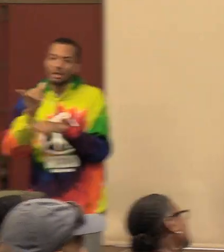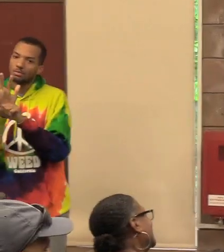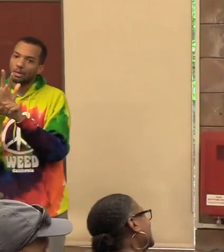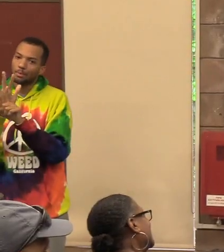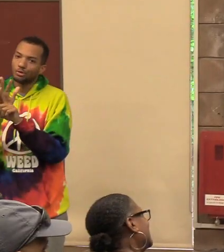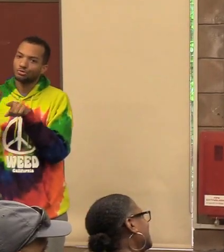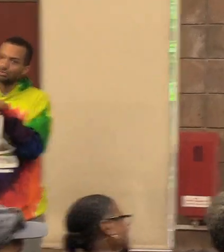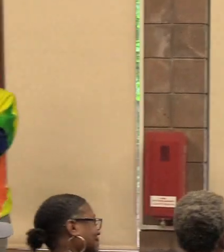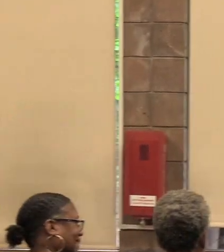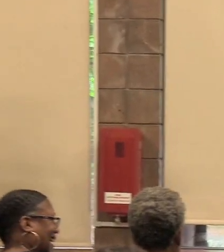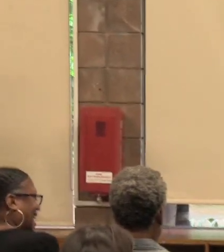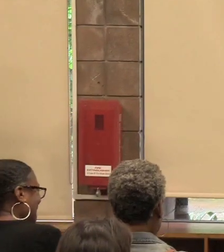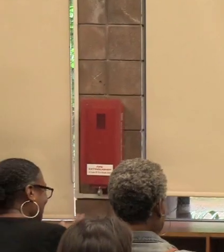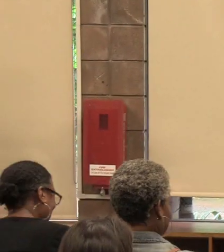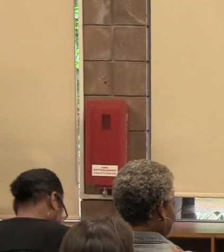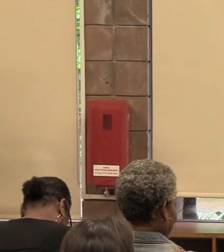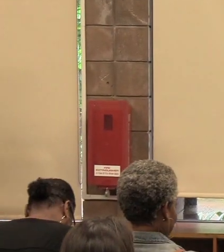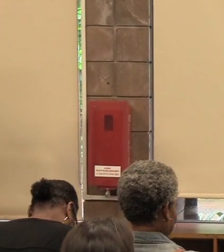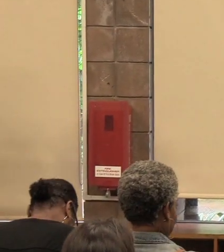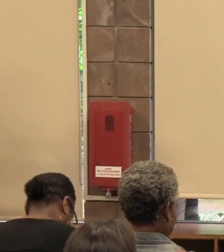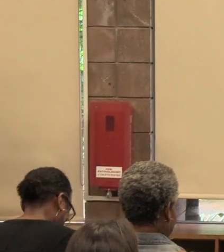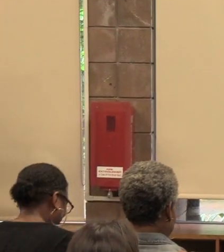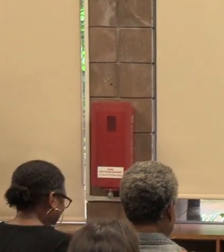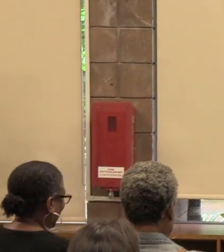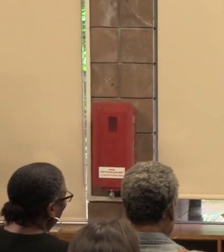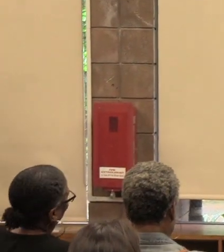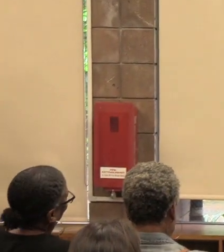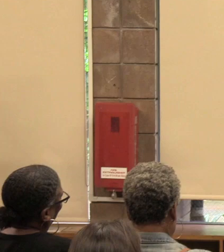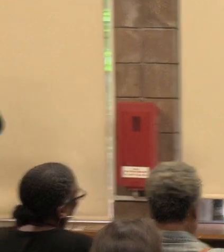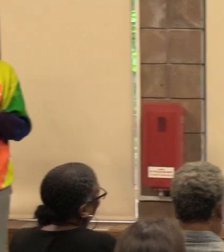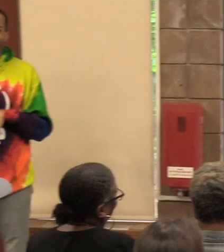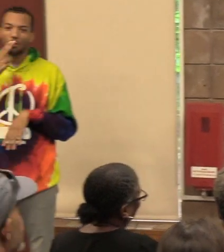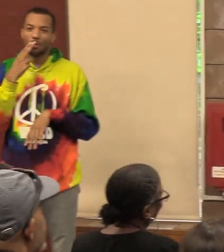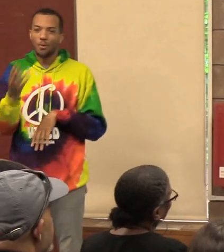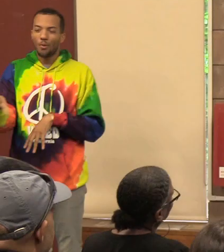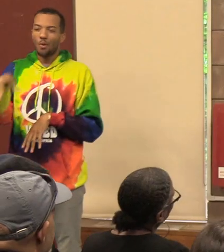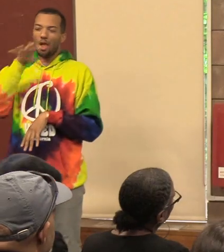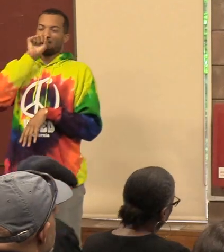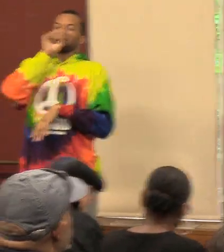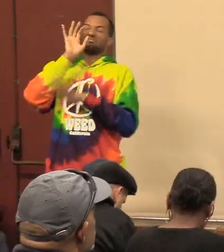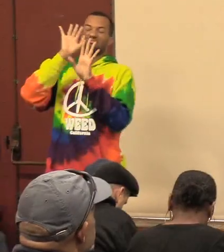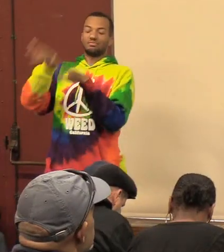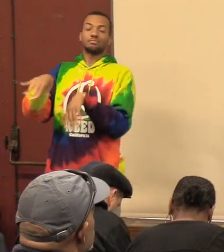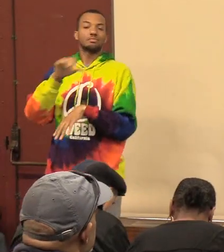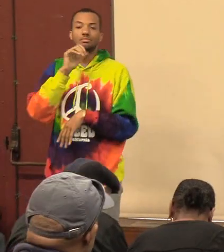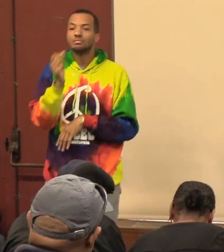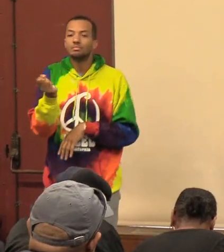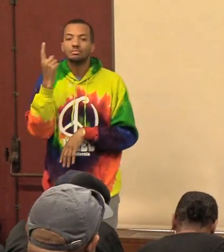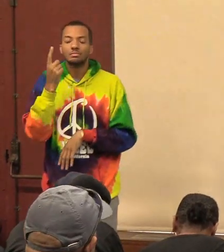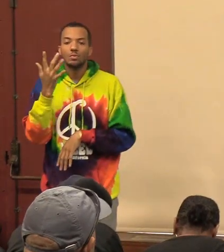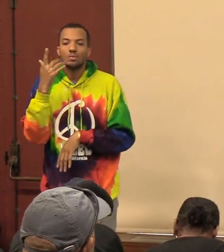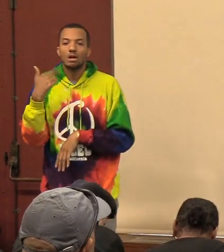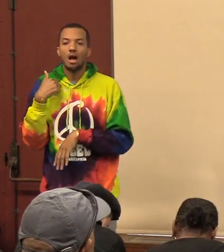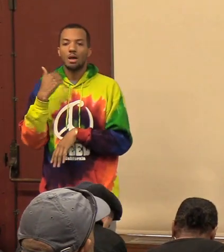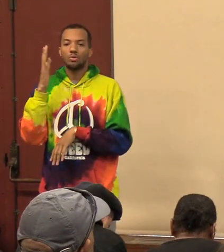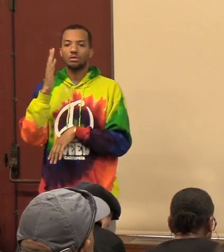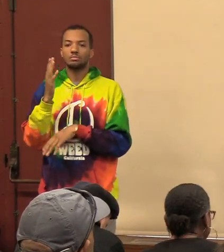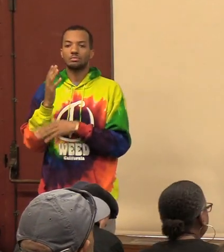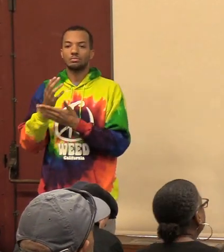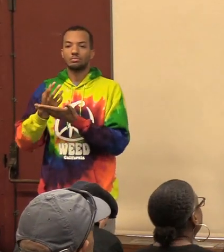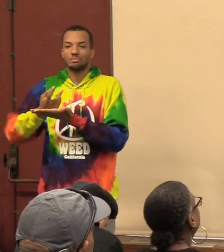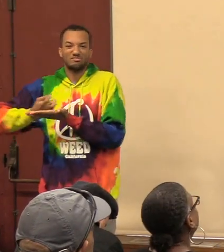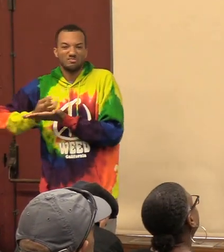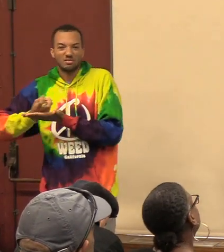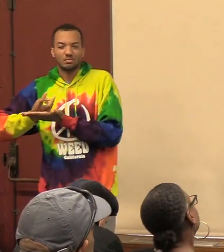was, you know, that's, blow it right in your face. I didn't understand why I would wake up in the middle of the night and I